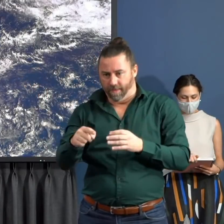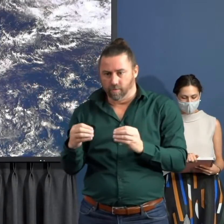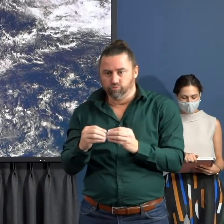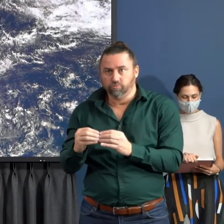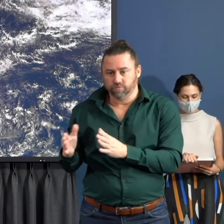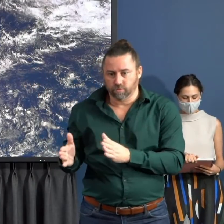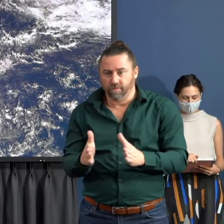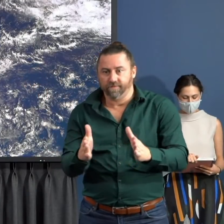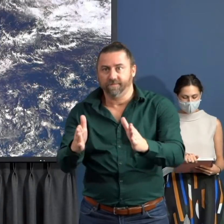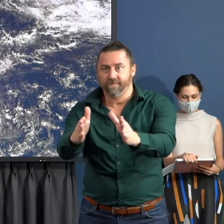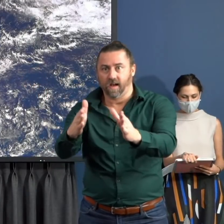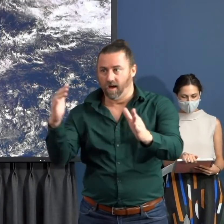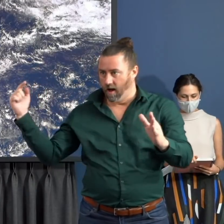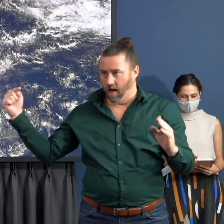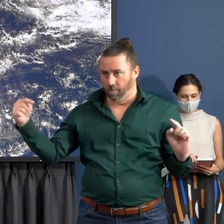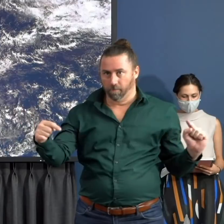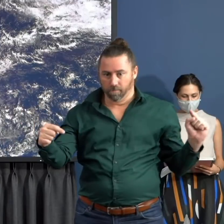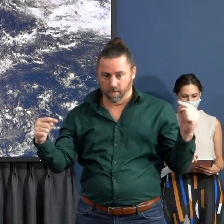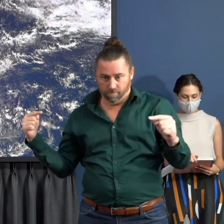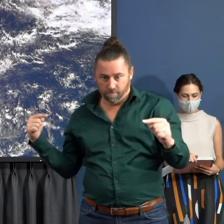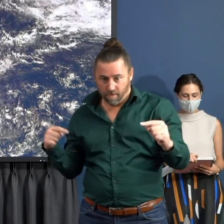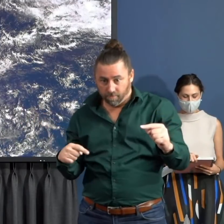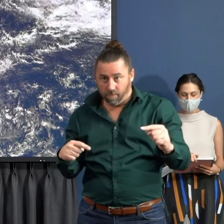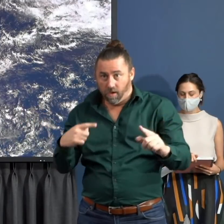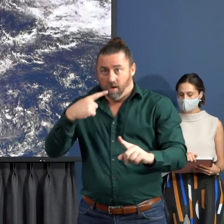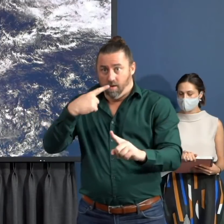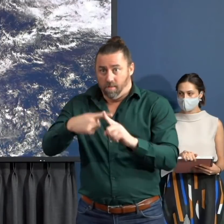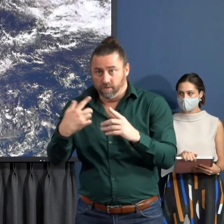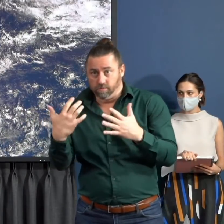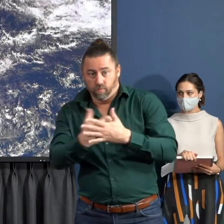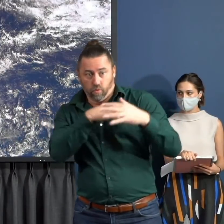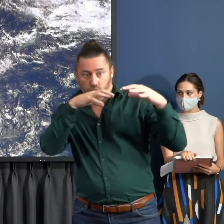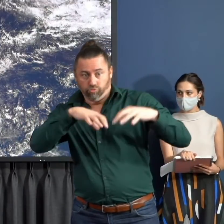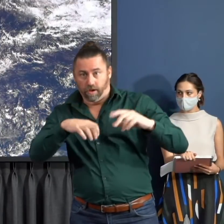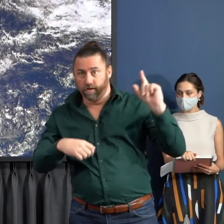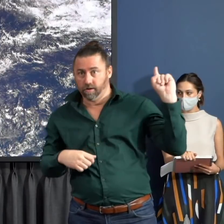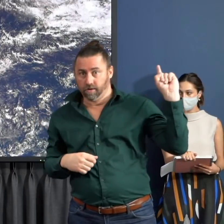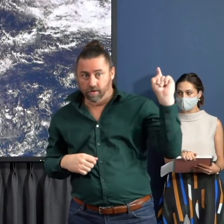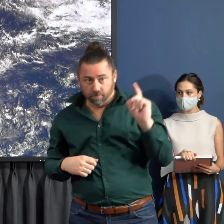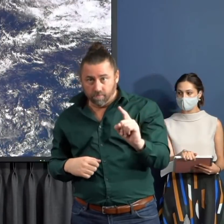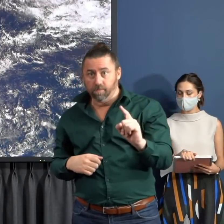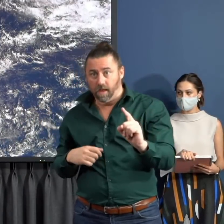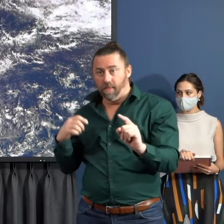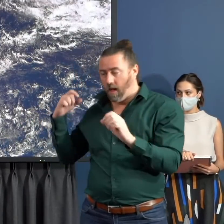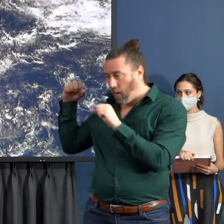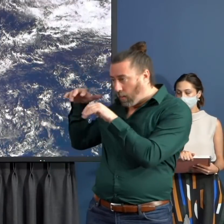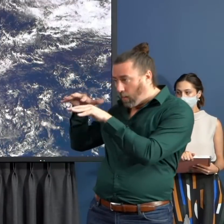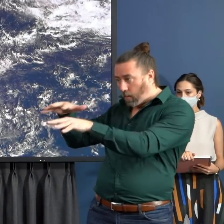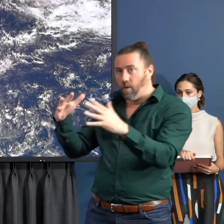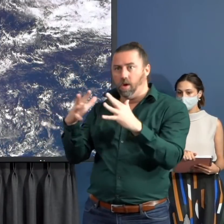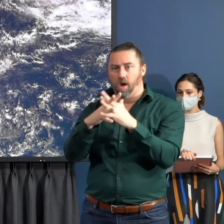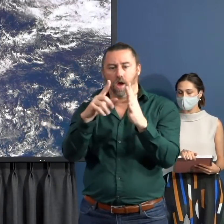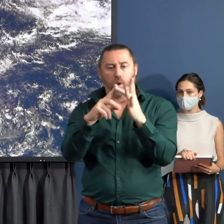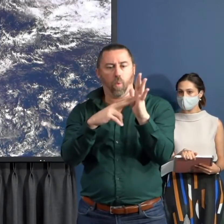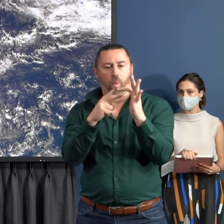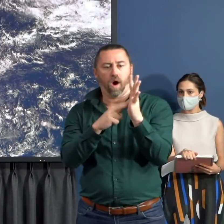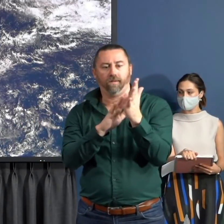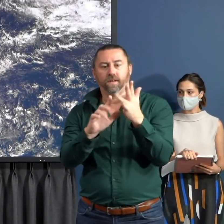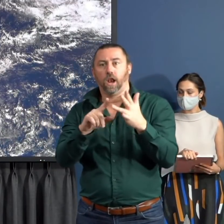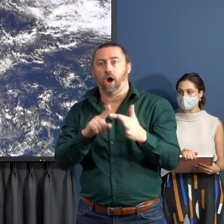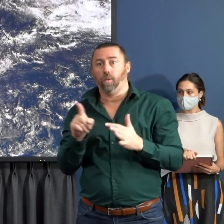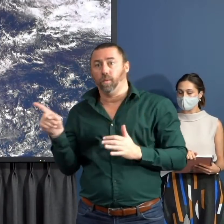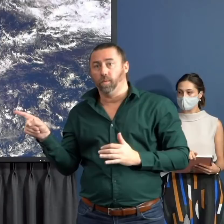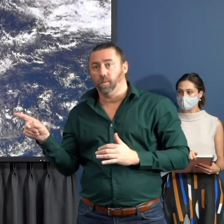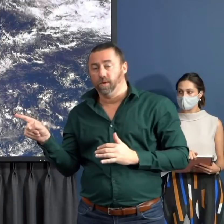rain coming right across the southeast catchment zone into Wivenhoe. So can I just say to everyone from the